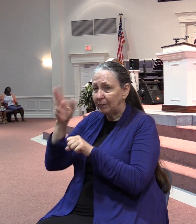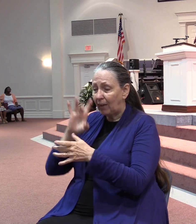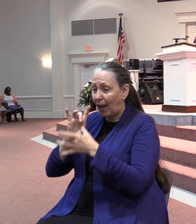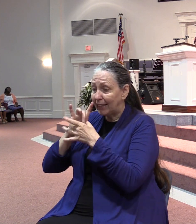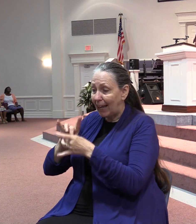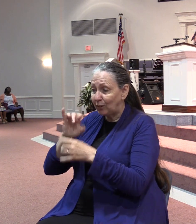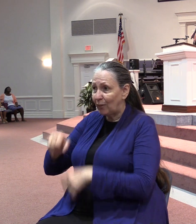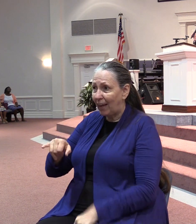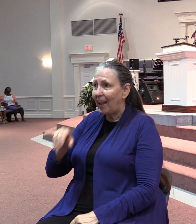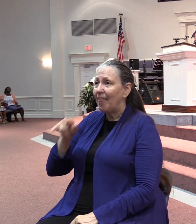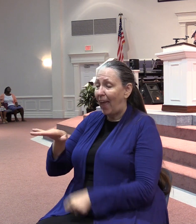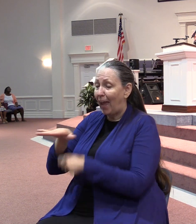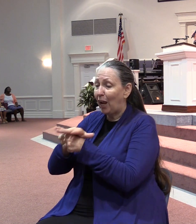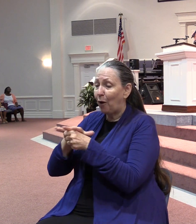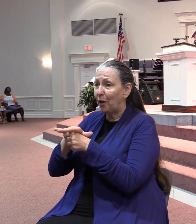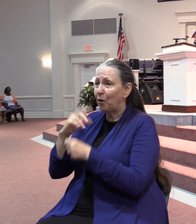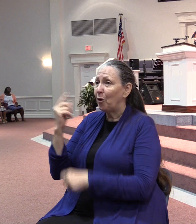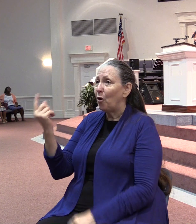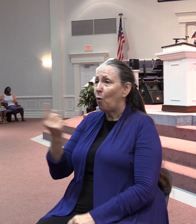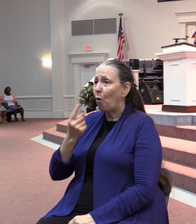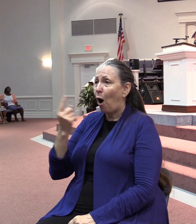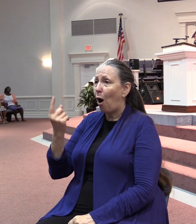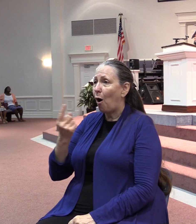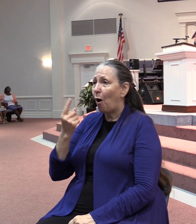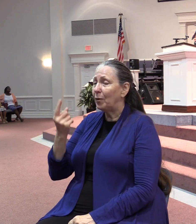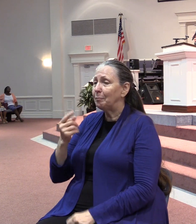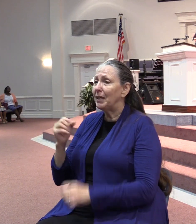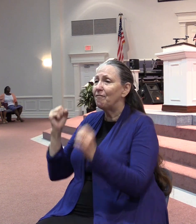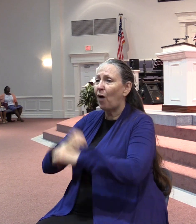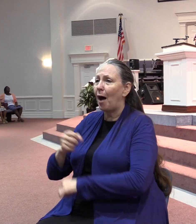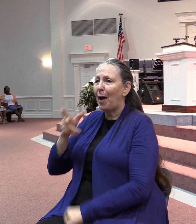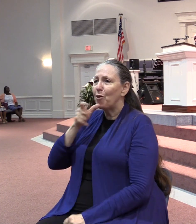it, then that location will always be fought by the enemy.